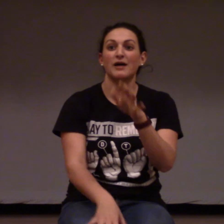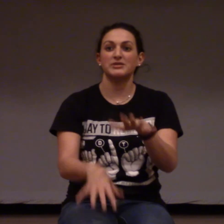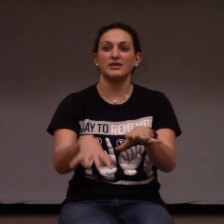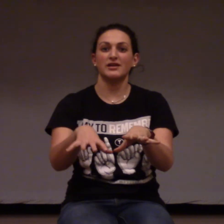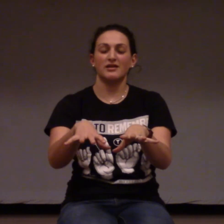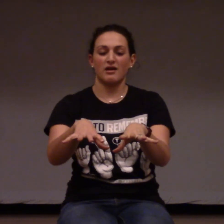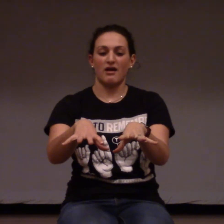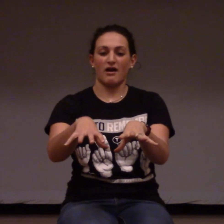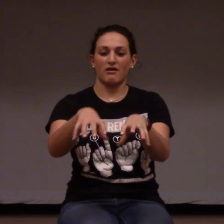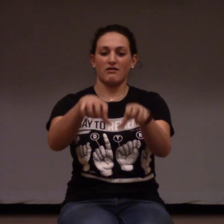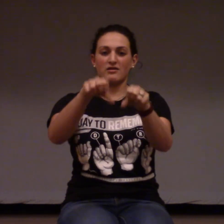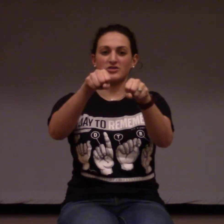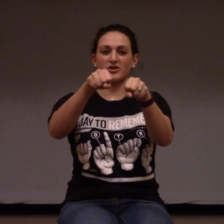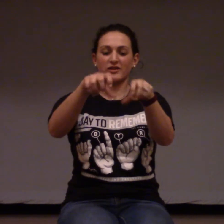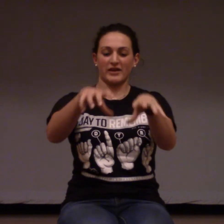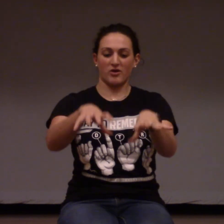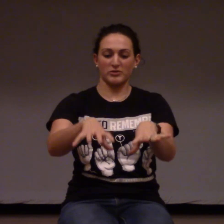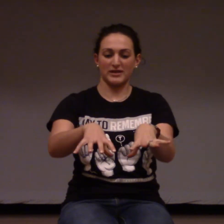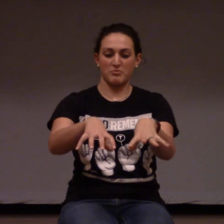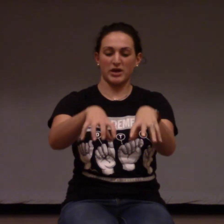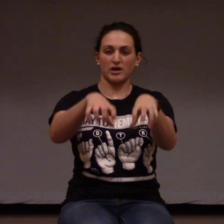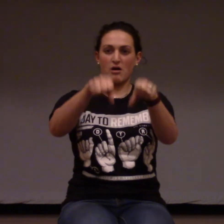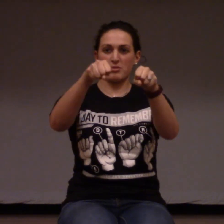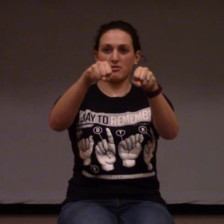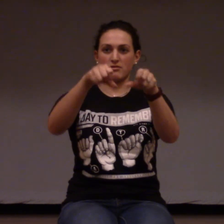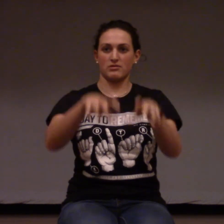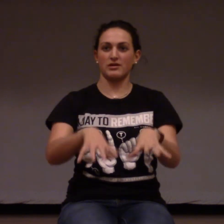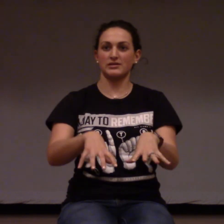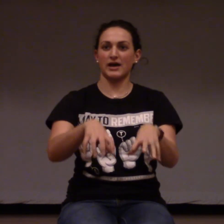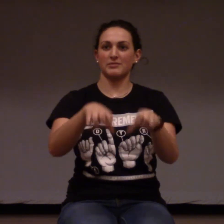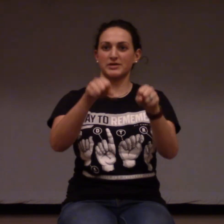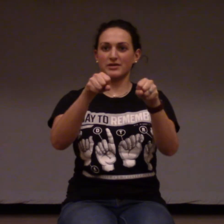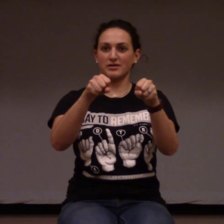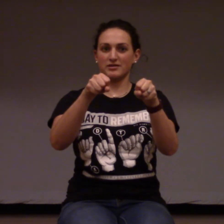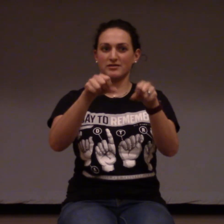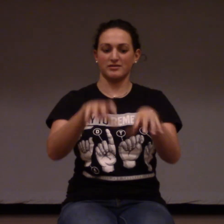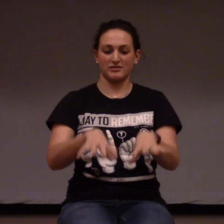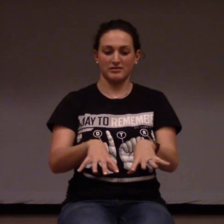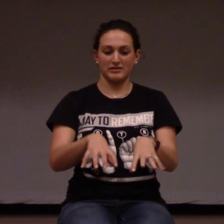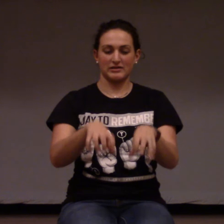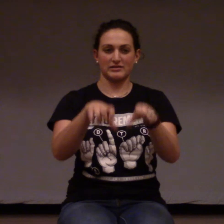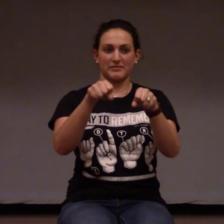Adopted. So you're going to like almost like pick it up. Adopted.